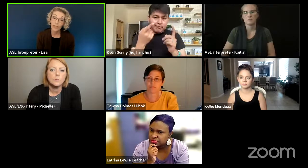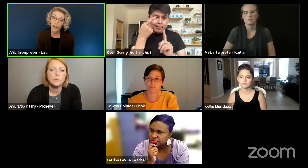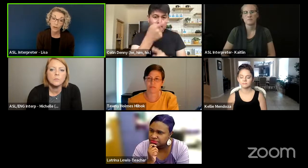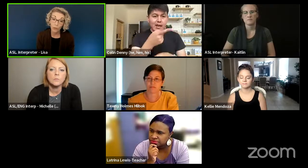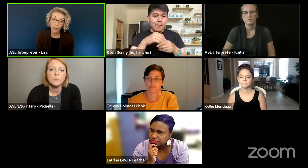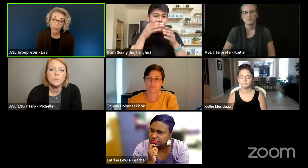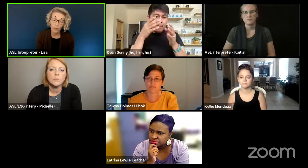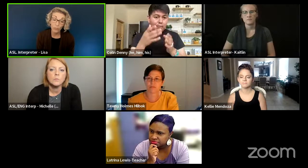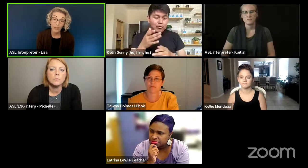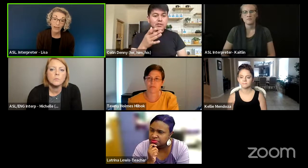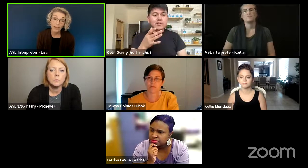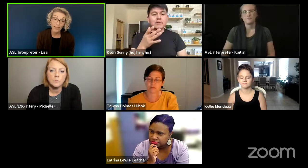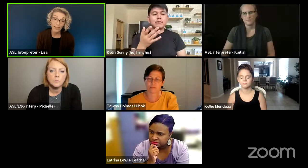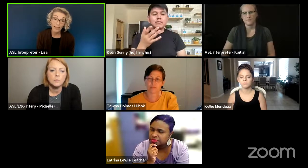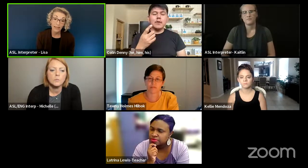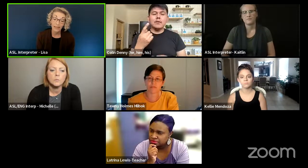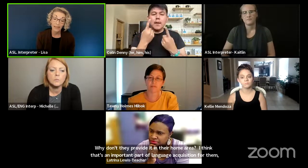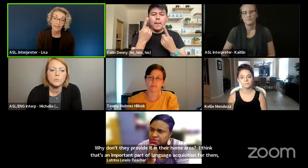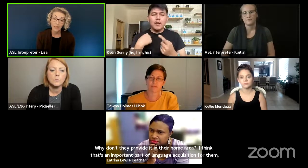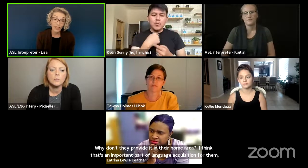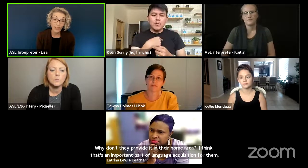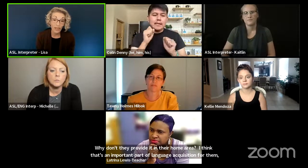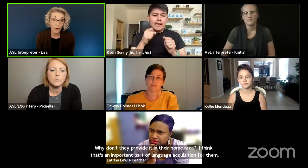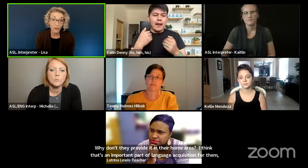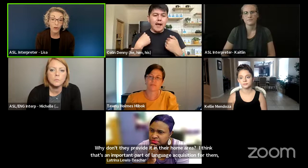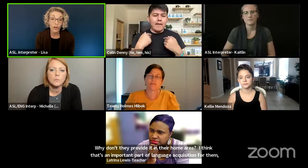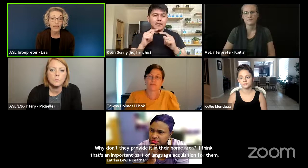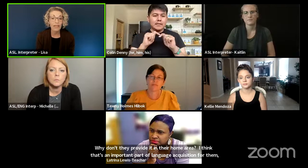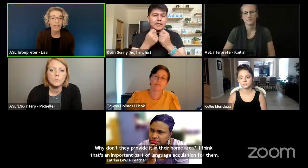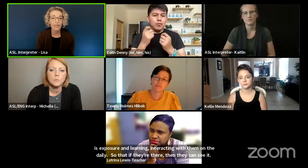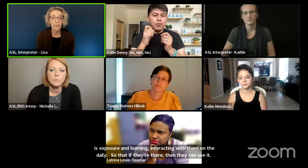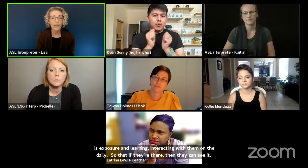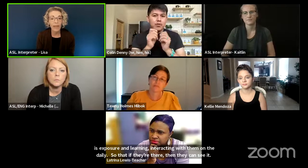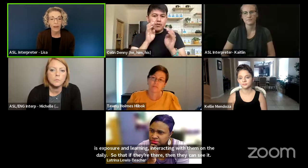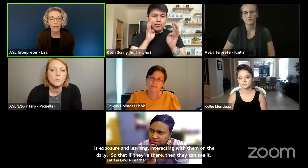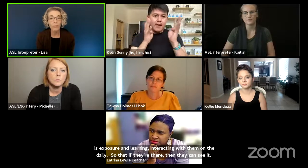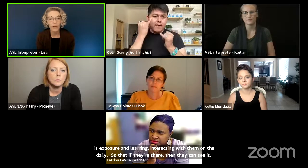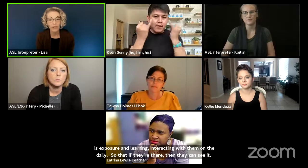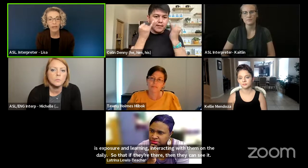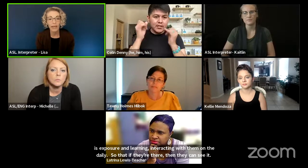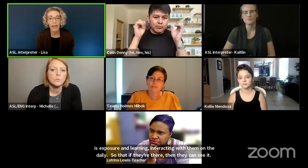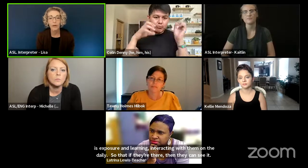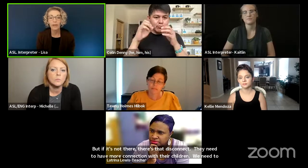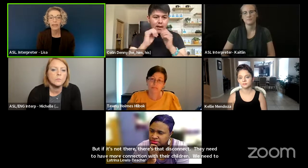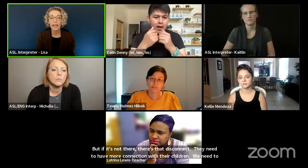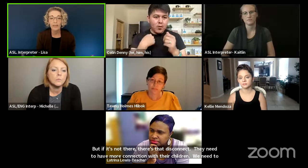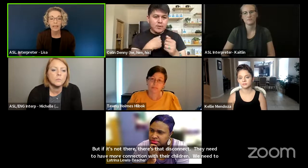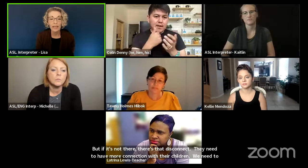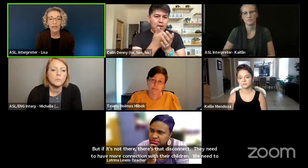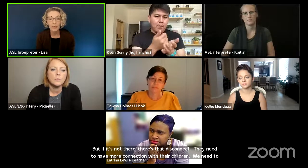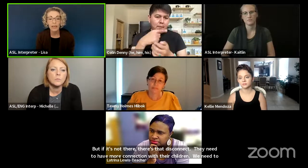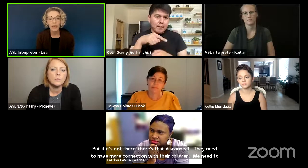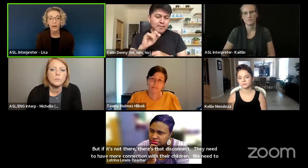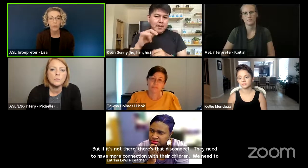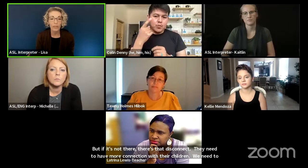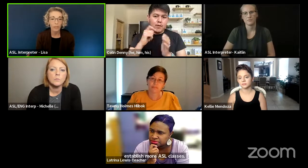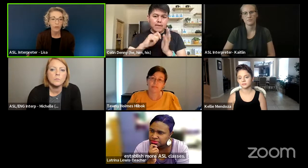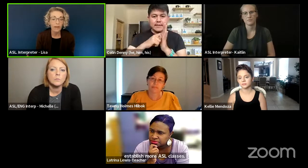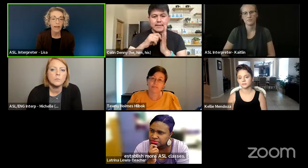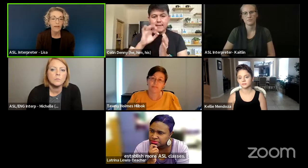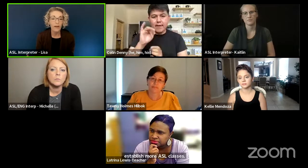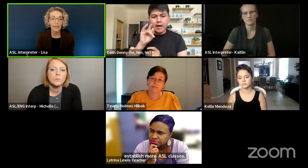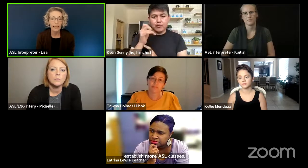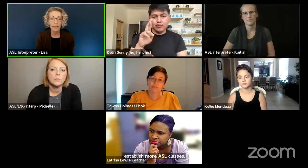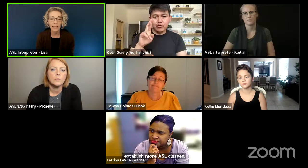Virtual doesn't always work because it just doesn't always work. We need to have something there in person. We need to have a team that can come up with